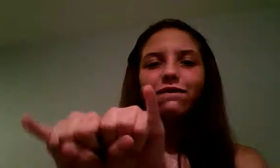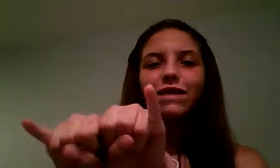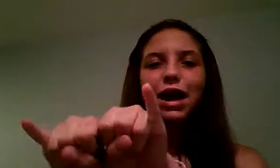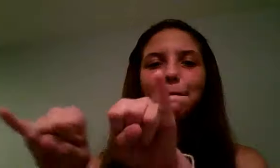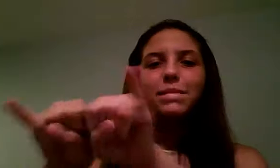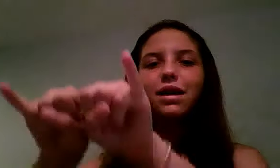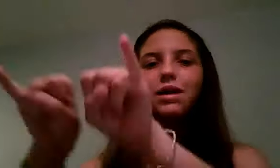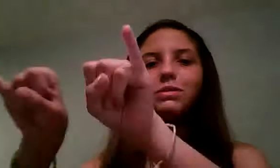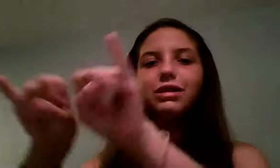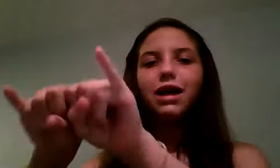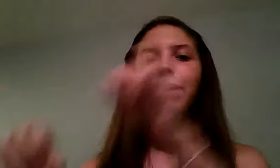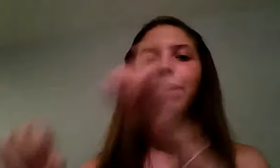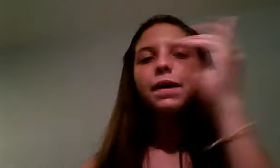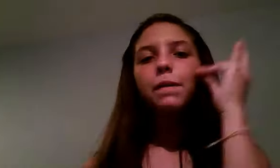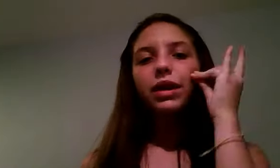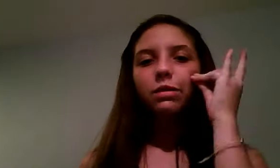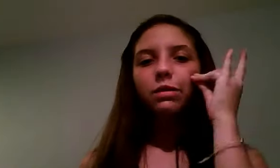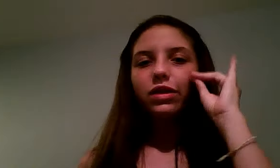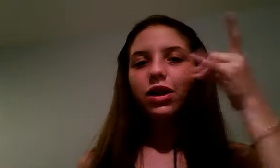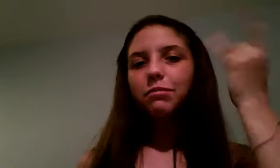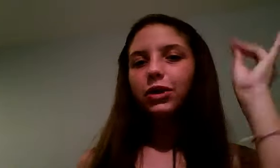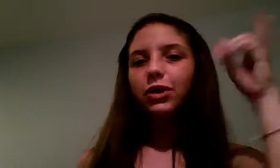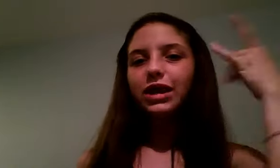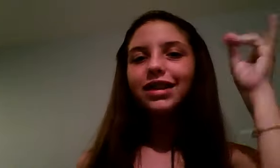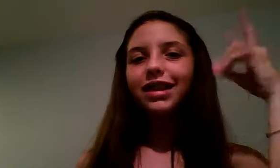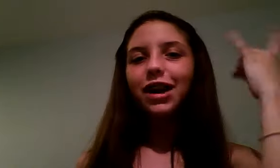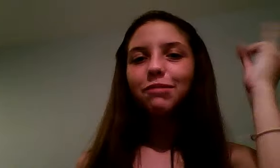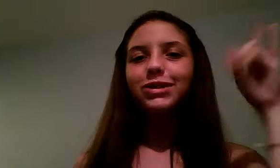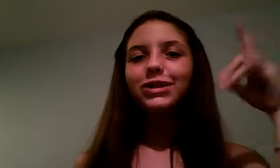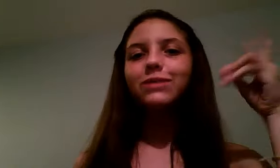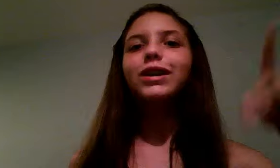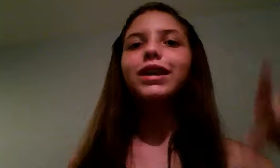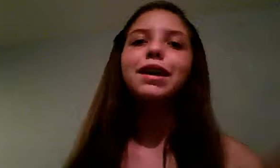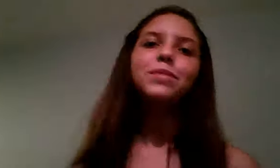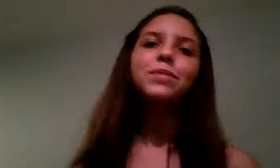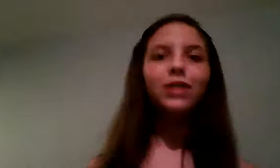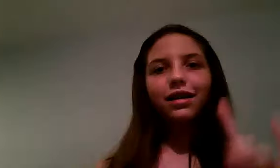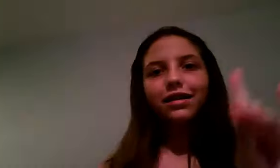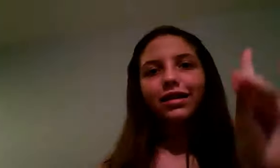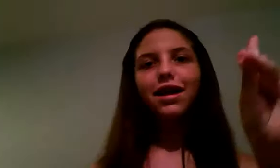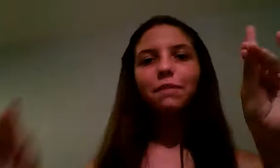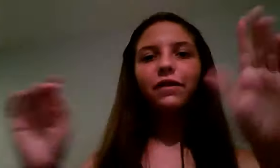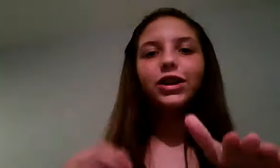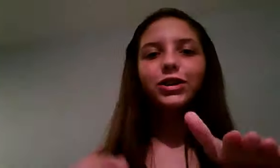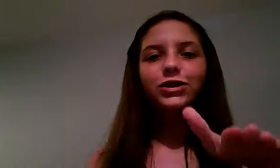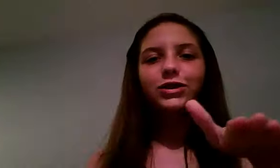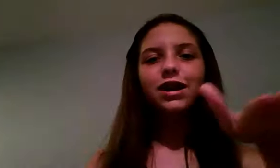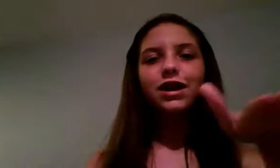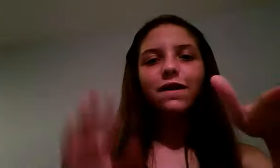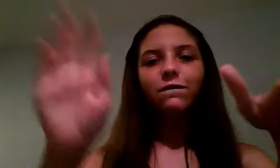fat mama, baby llama, crazy llama, don't forget the rock the llama, fish,